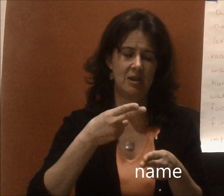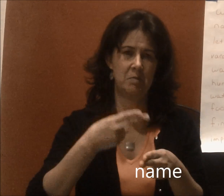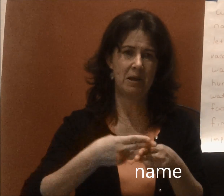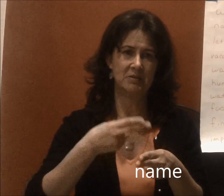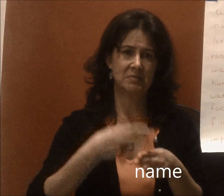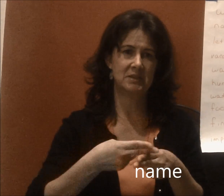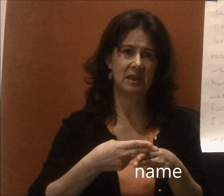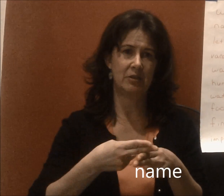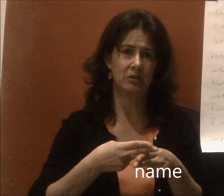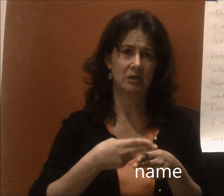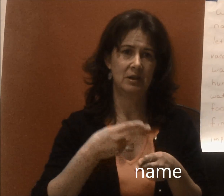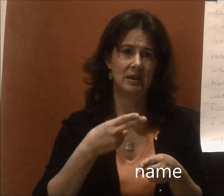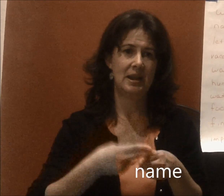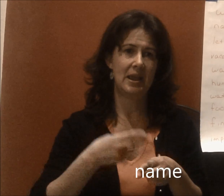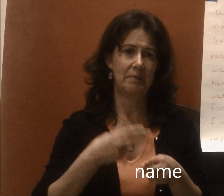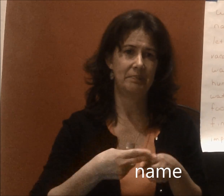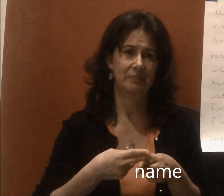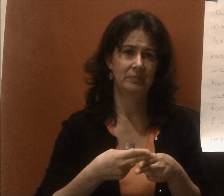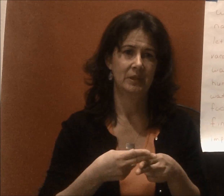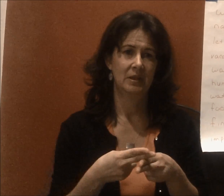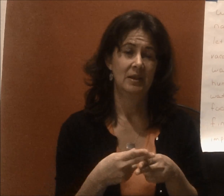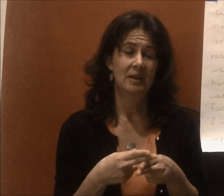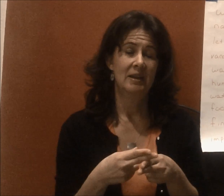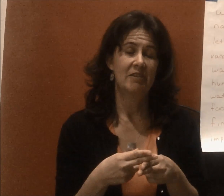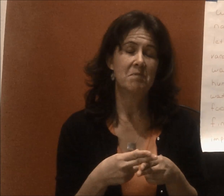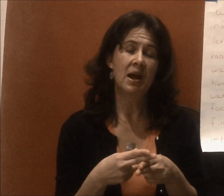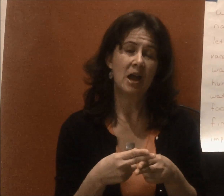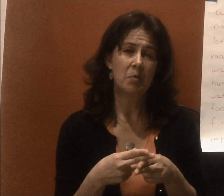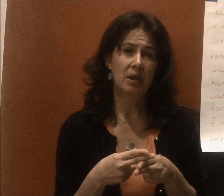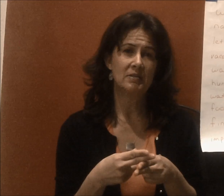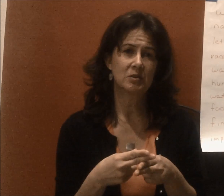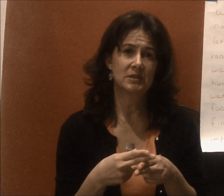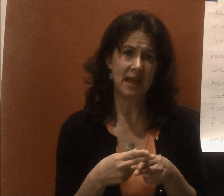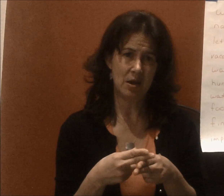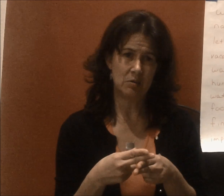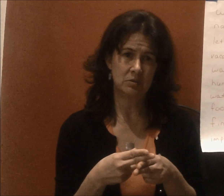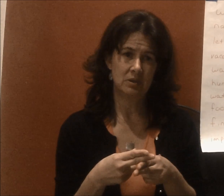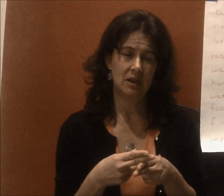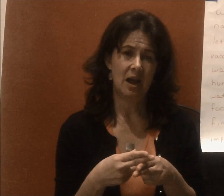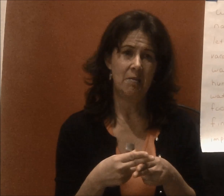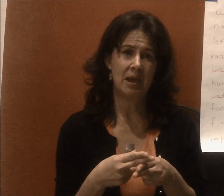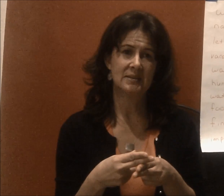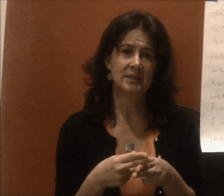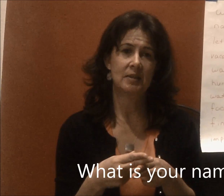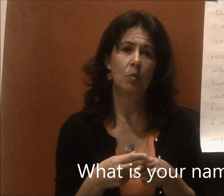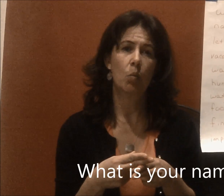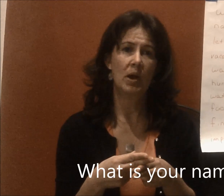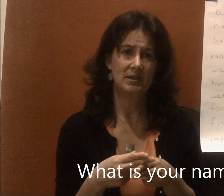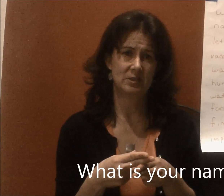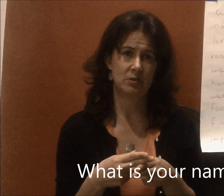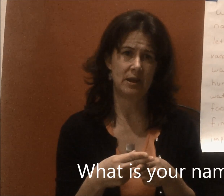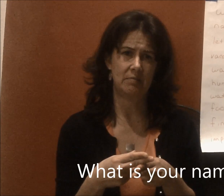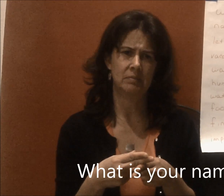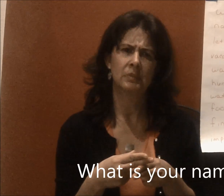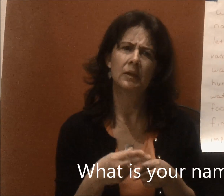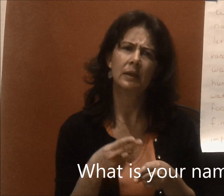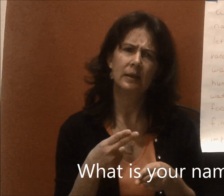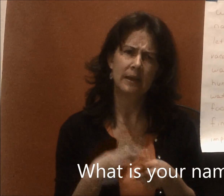you bounce them together. Name. If my eyebrows are down, I'm asking, what is your name?